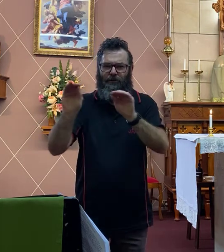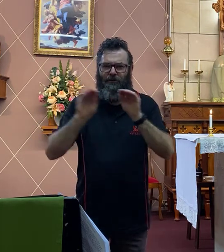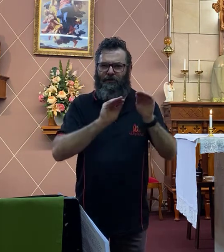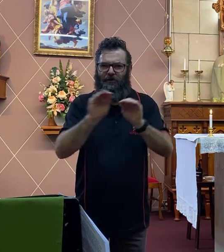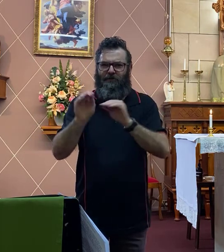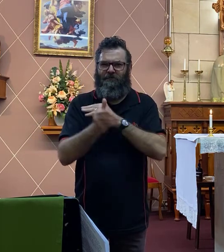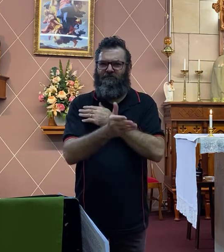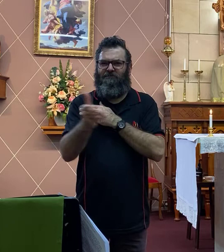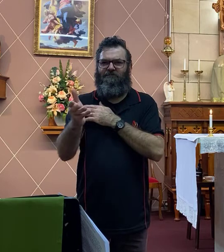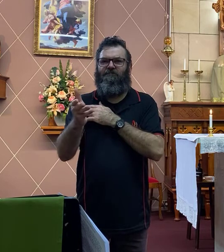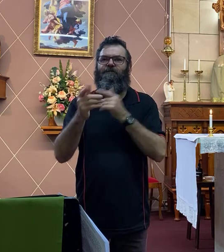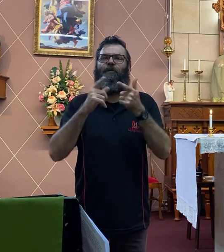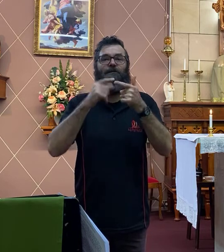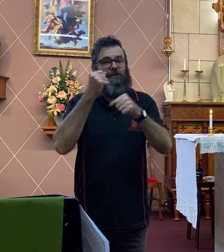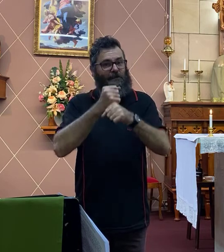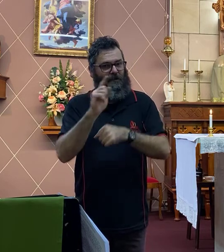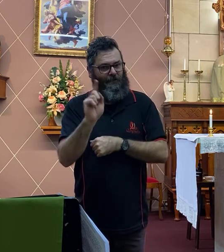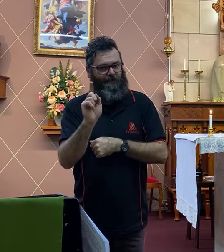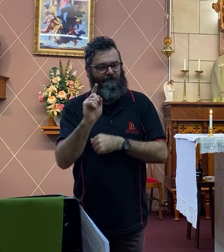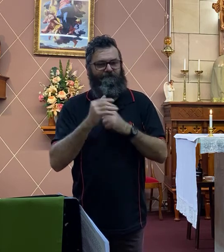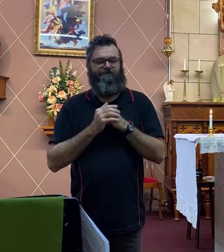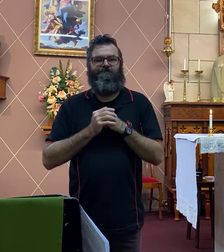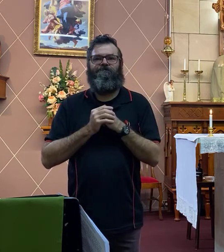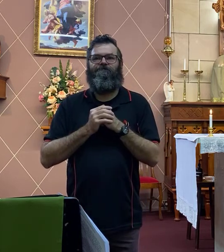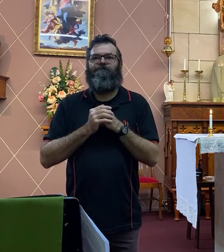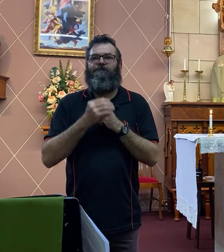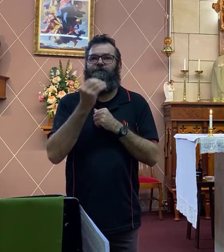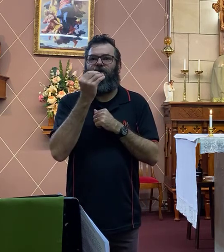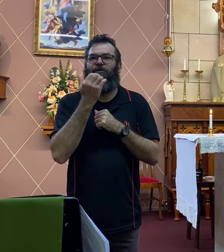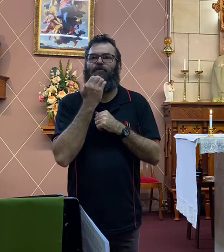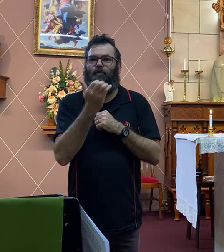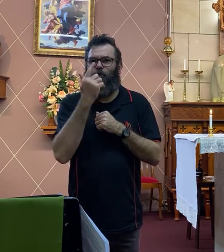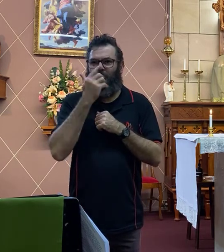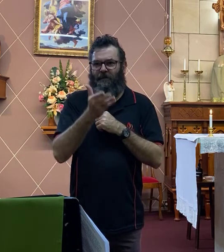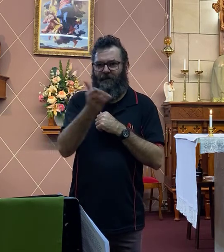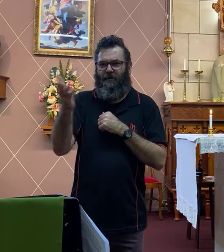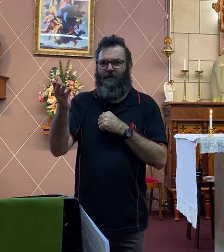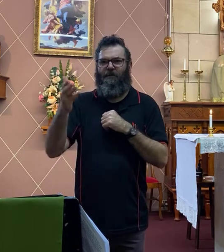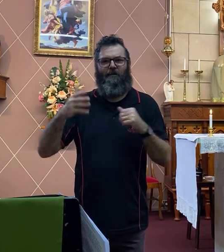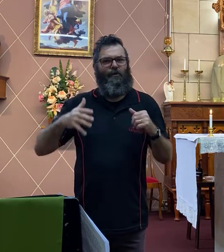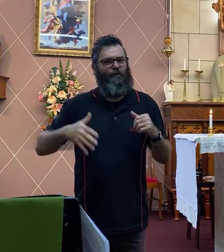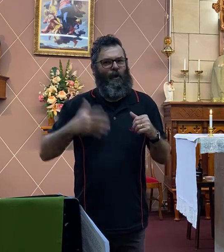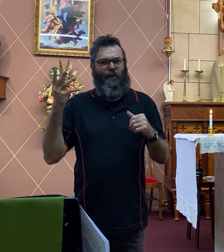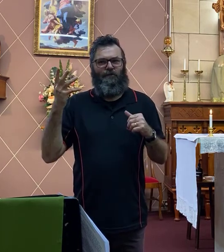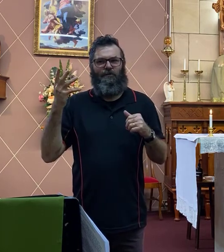For example, the Jews would not do anything with the Samaritans.